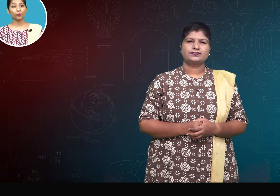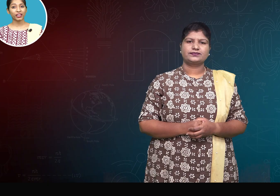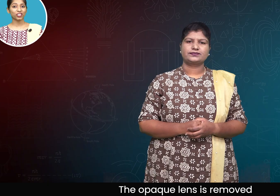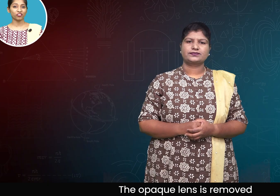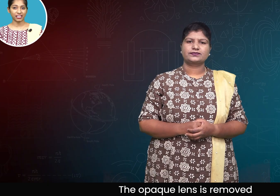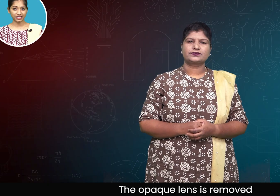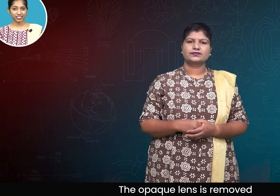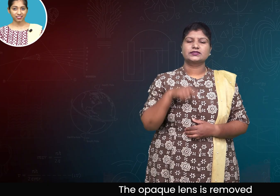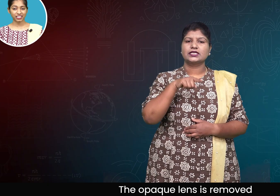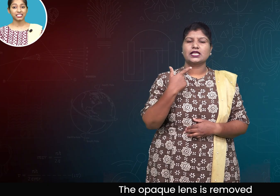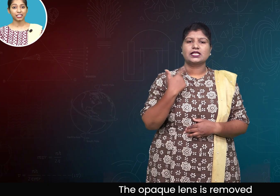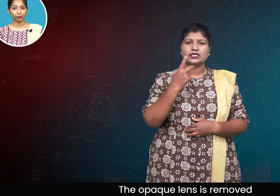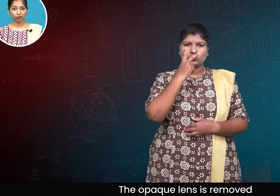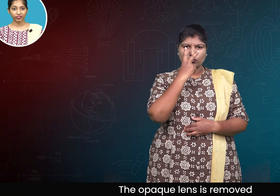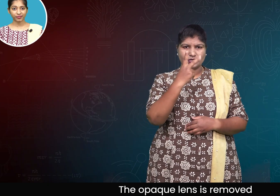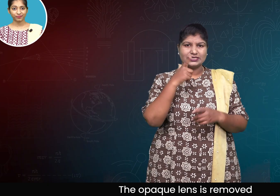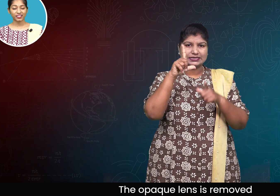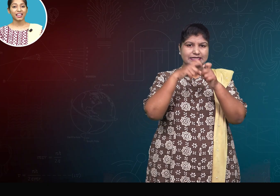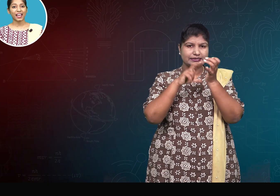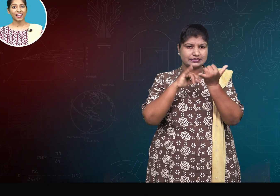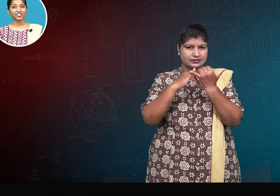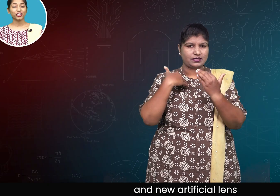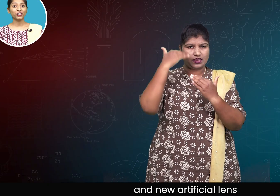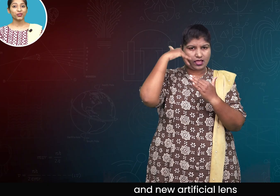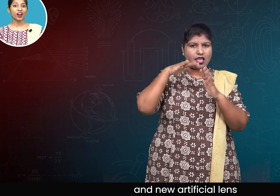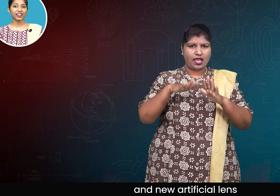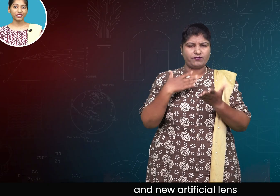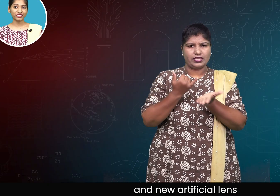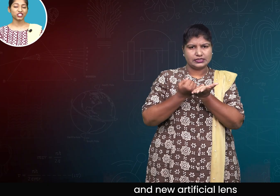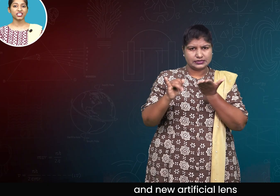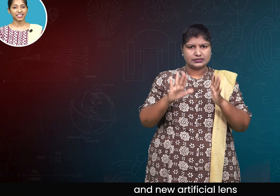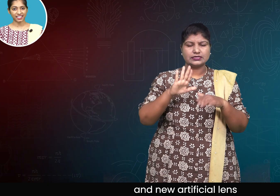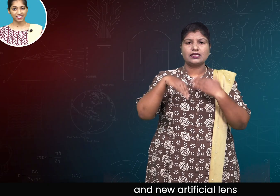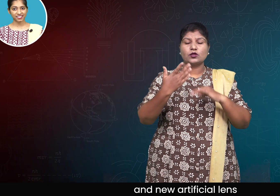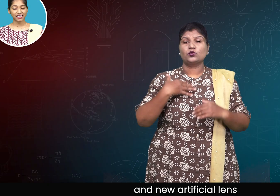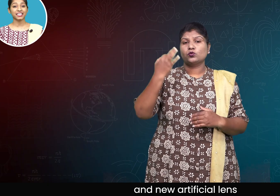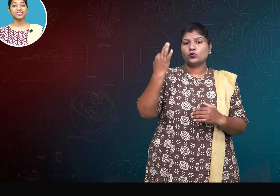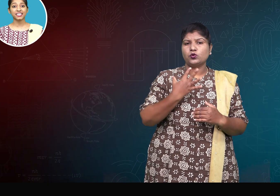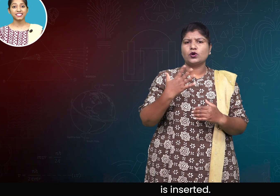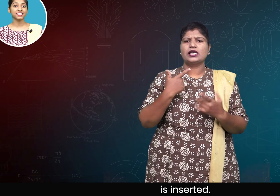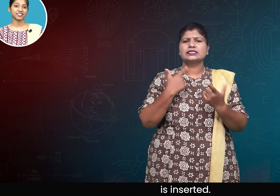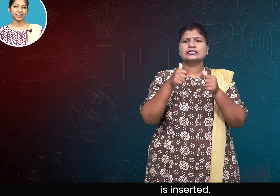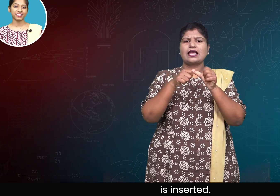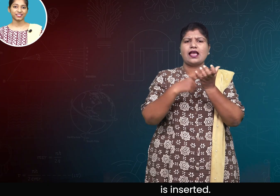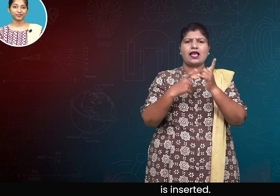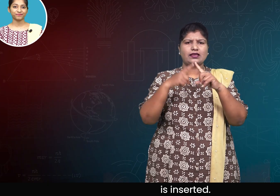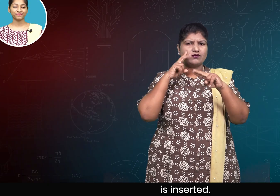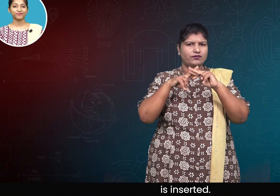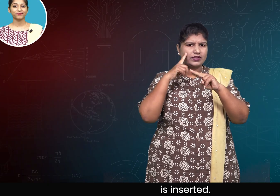The opaque lens is removed and new artificial lens is